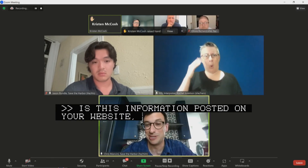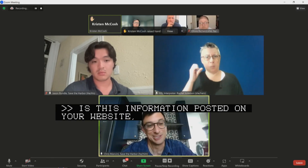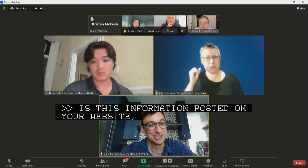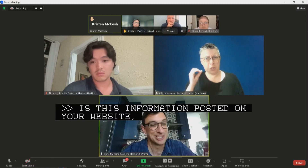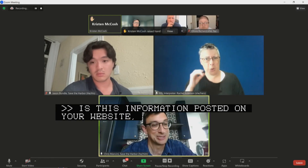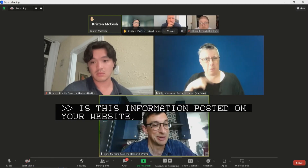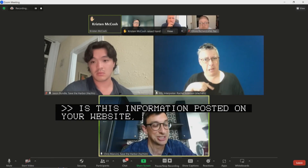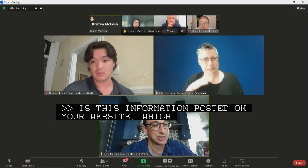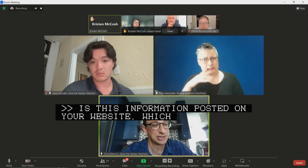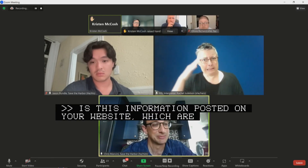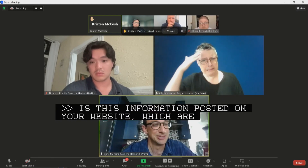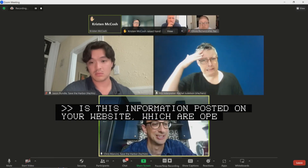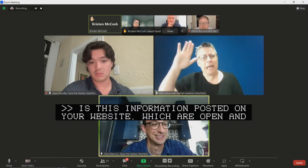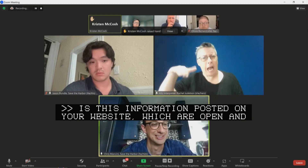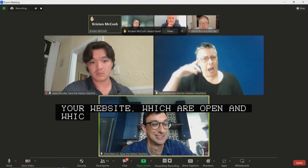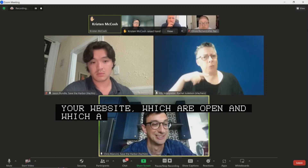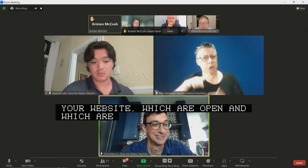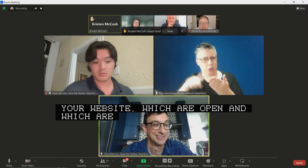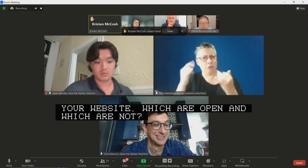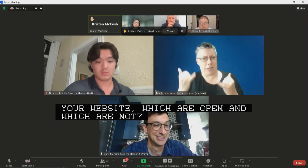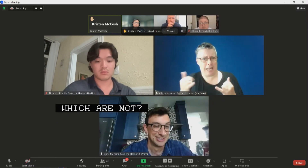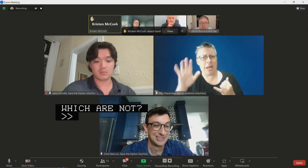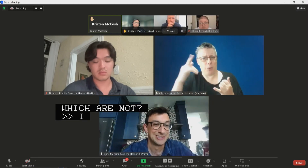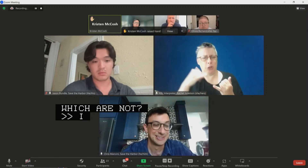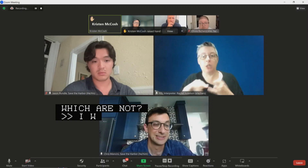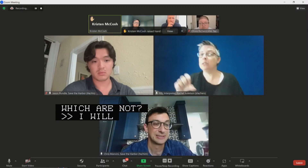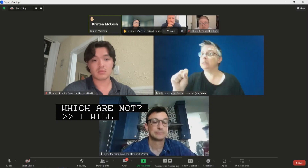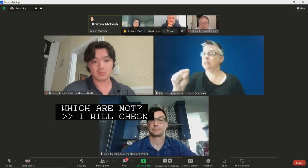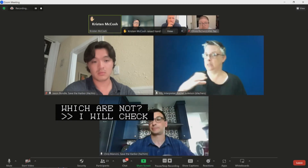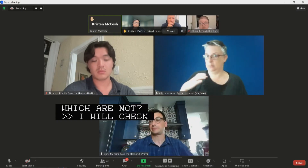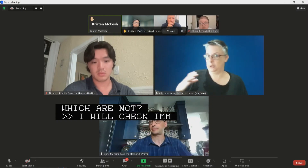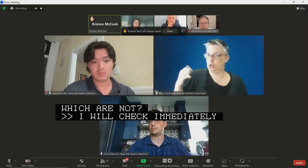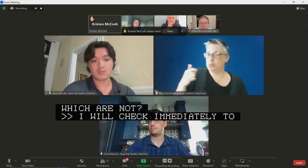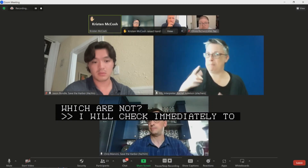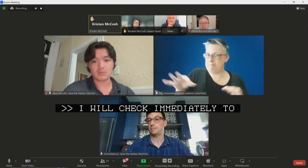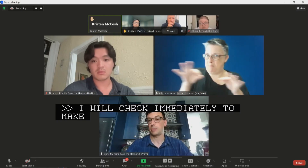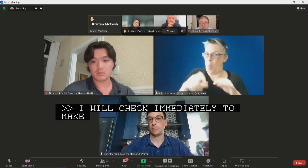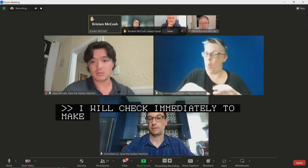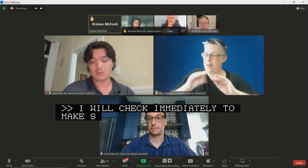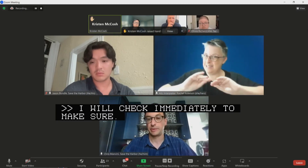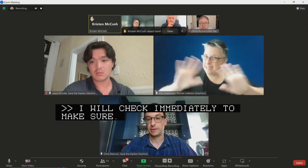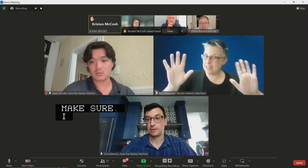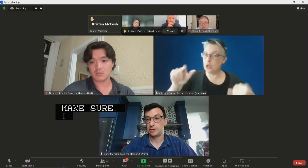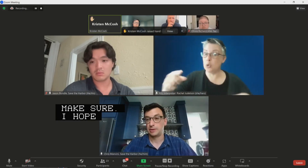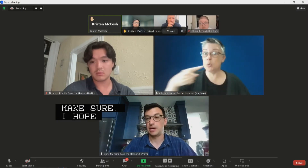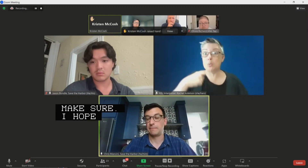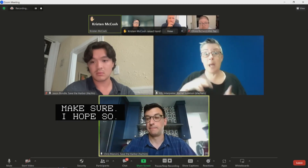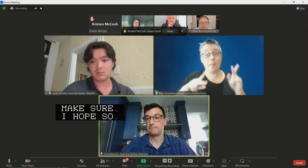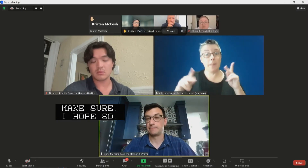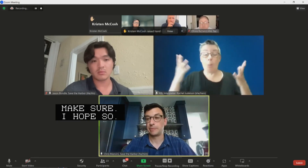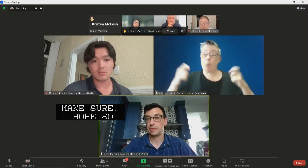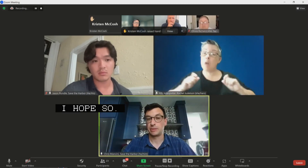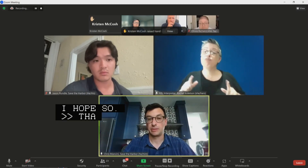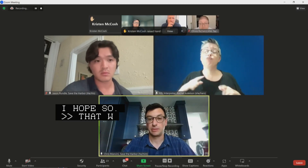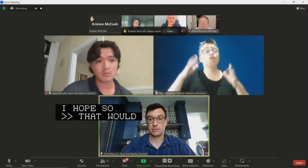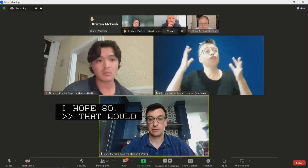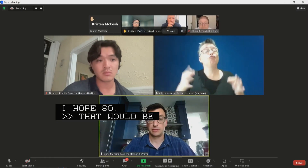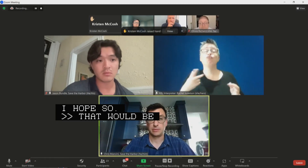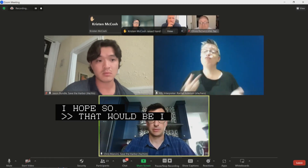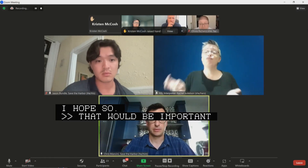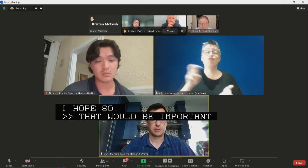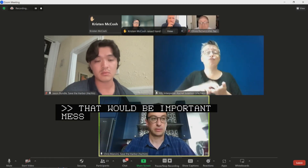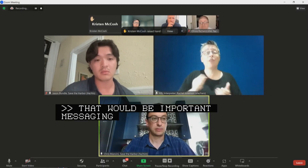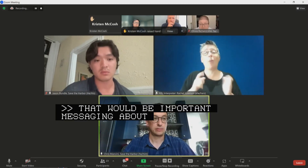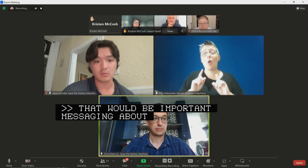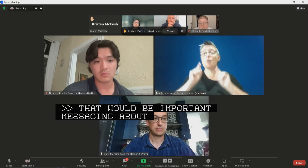checking immediately to make sure. Yeah, I think that would be important messaging, like you said, about spontaneity. Yeah. If someone gets up and just wants to take